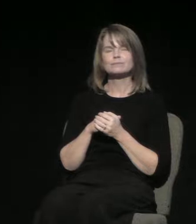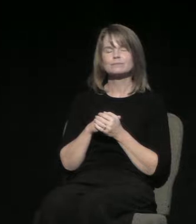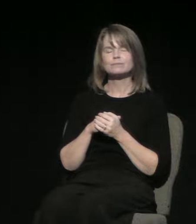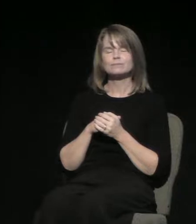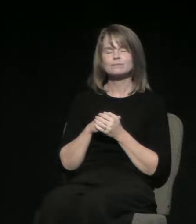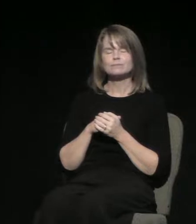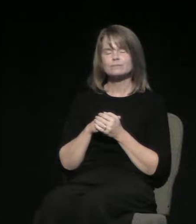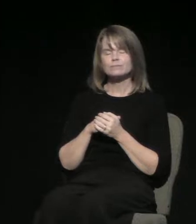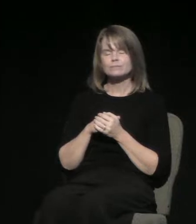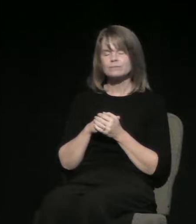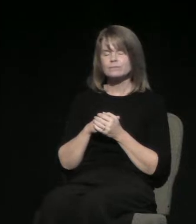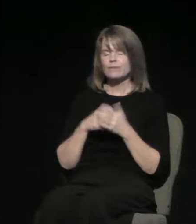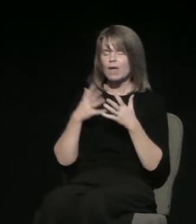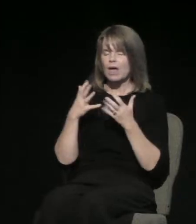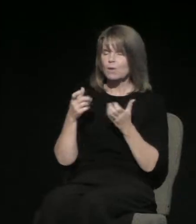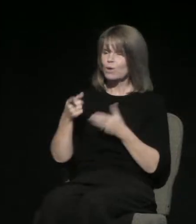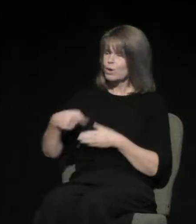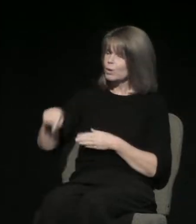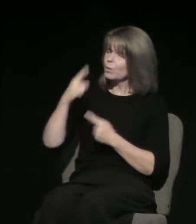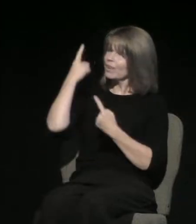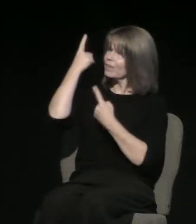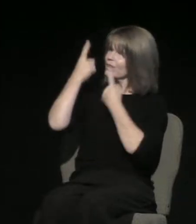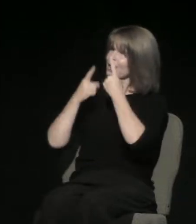And I Want You To Just Think About Your Life